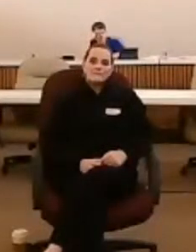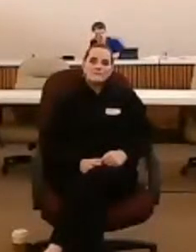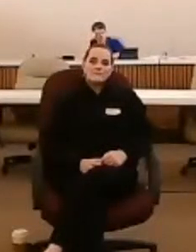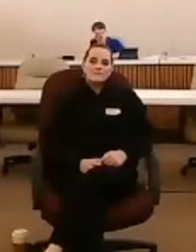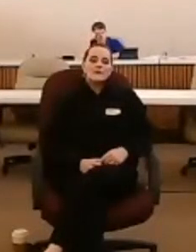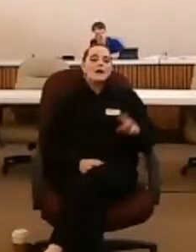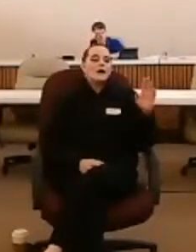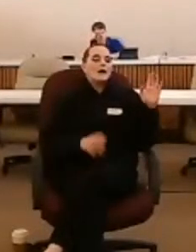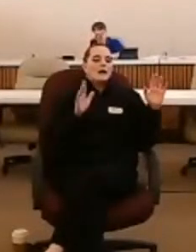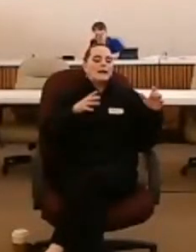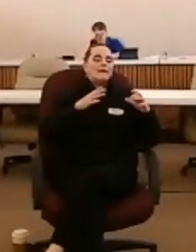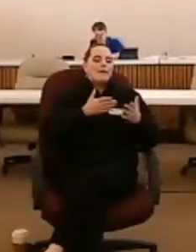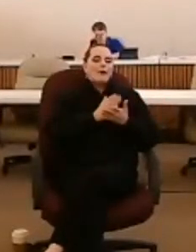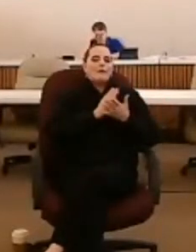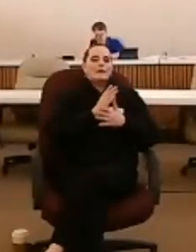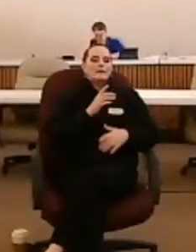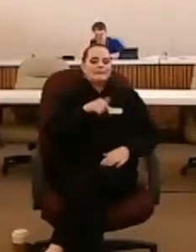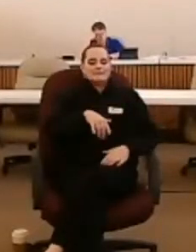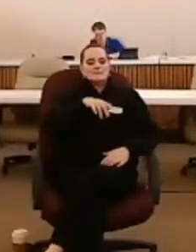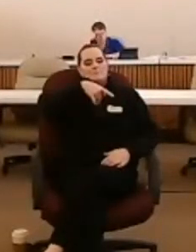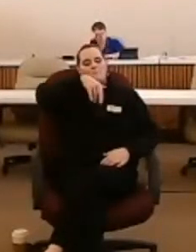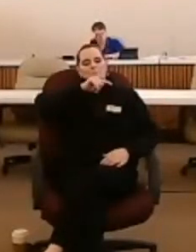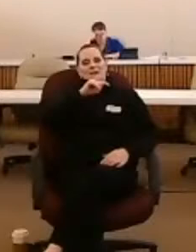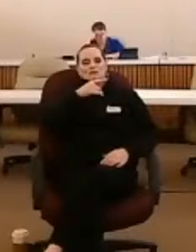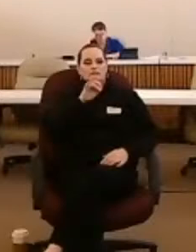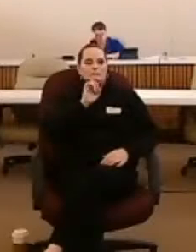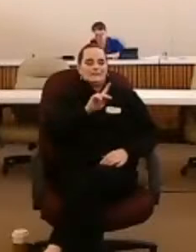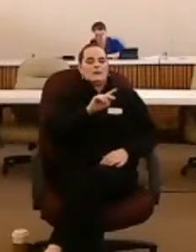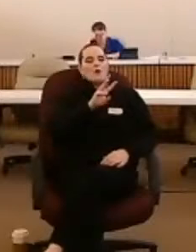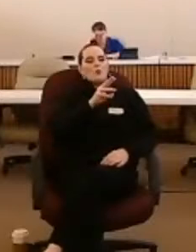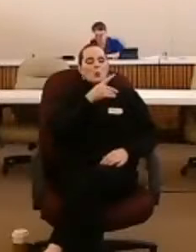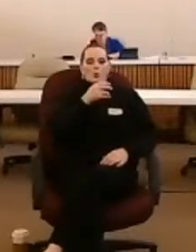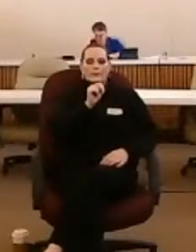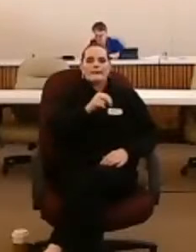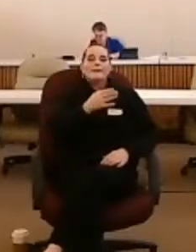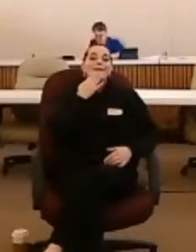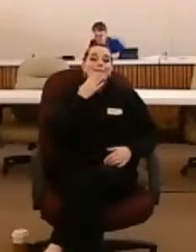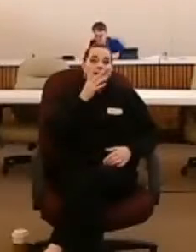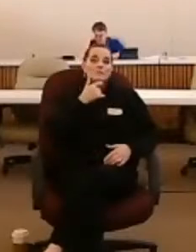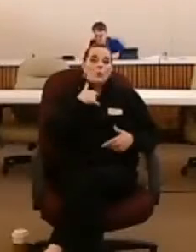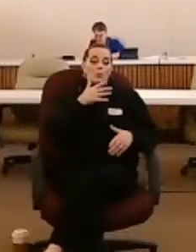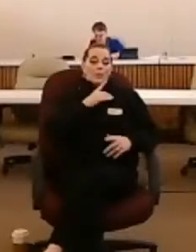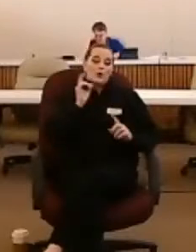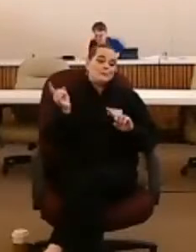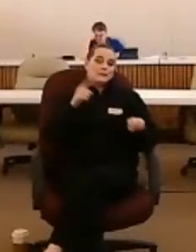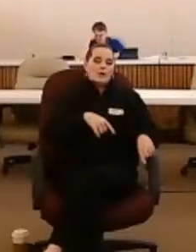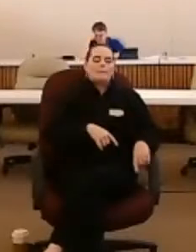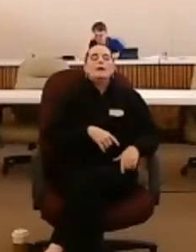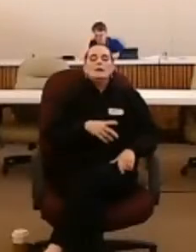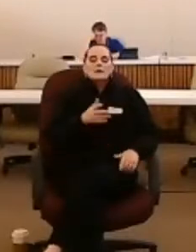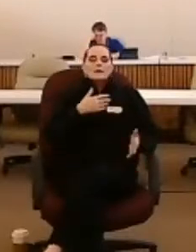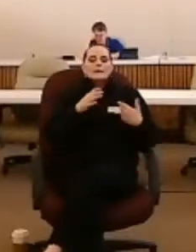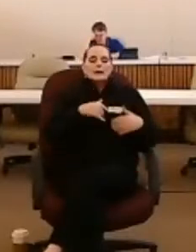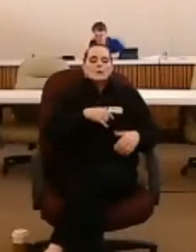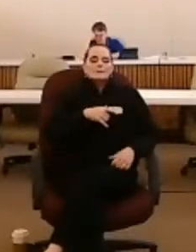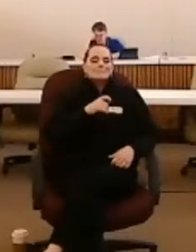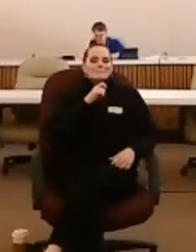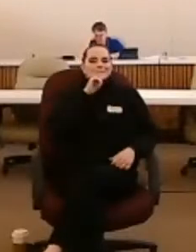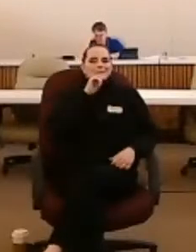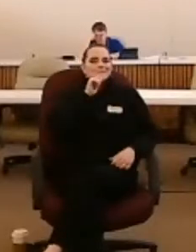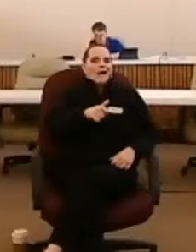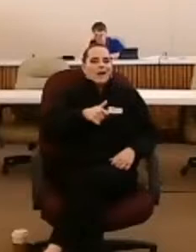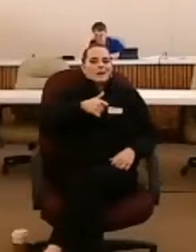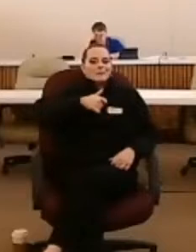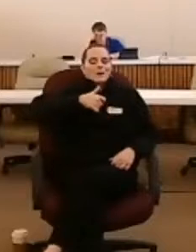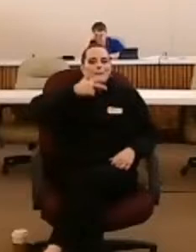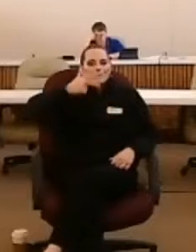Hey, all right. This is Patrick Warren. Thanks for having me. So the the not parking in the grass,